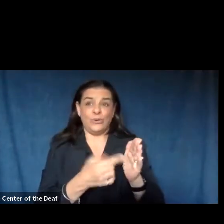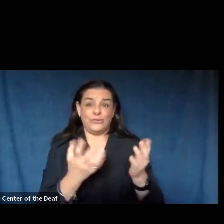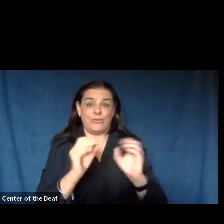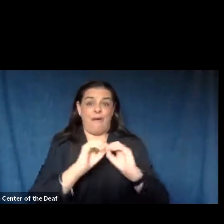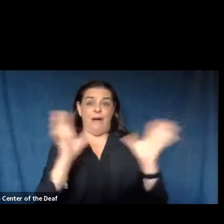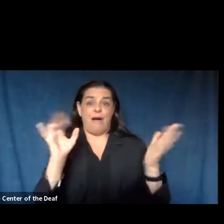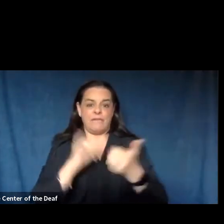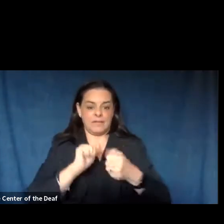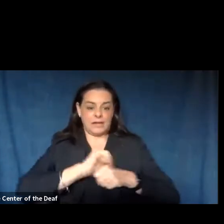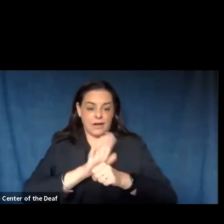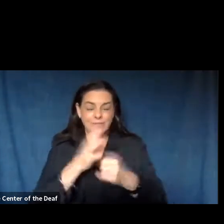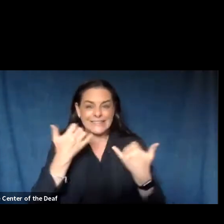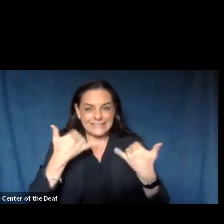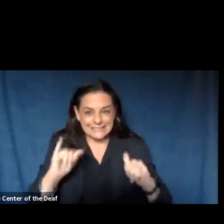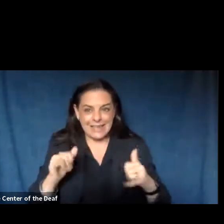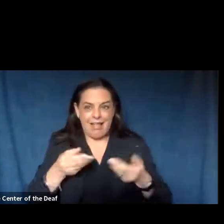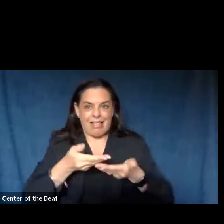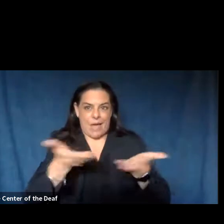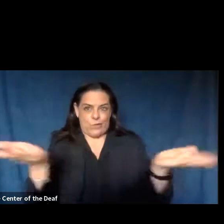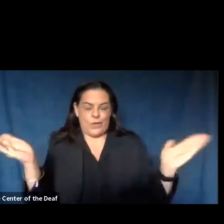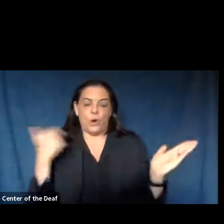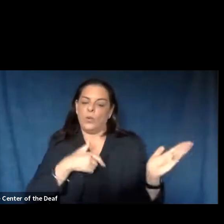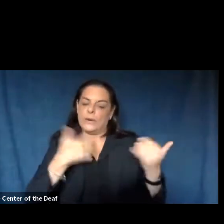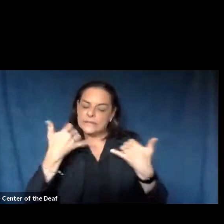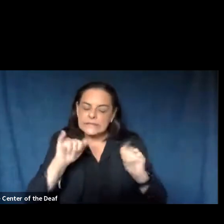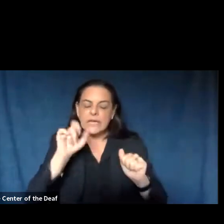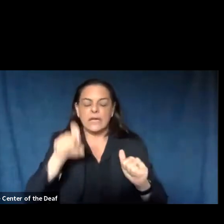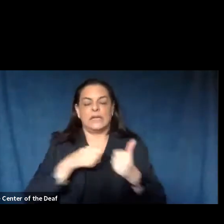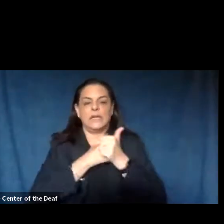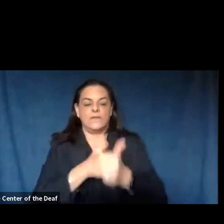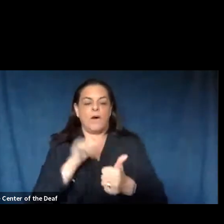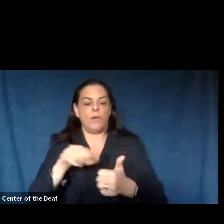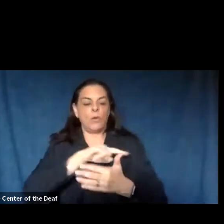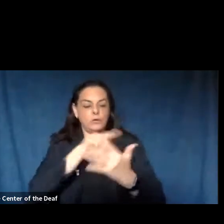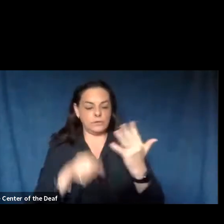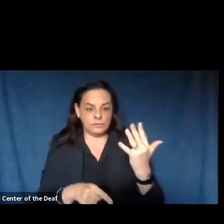in our community and that we need to still follow the 5 core actions